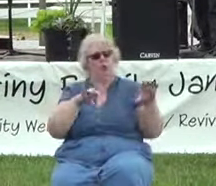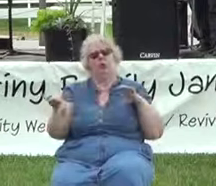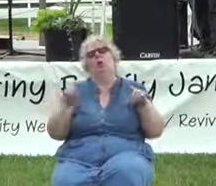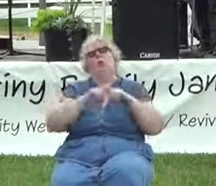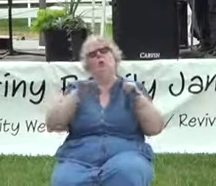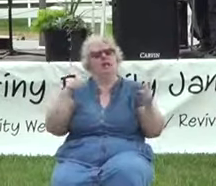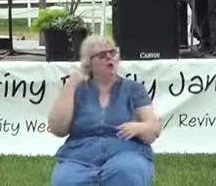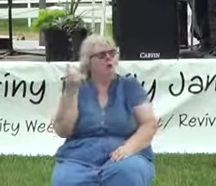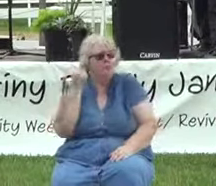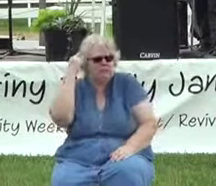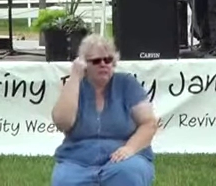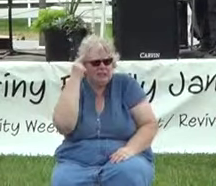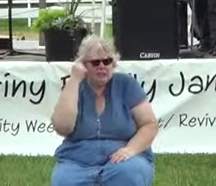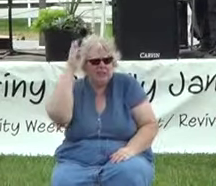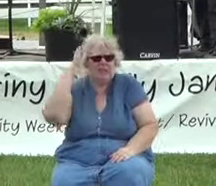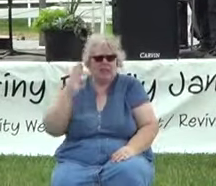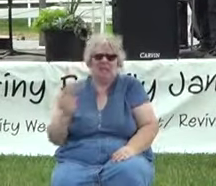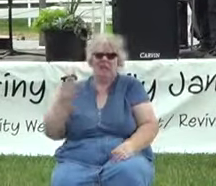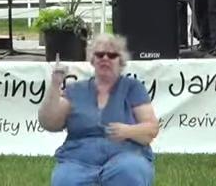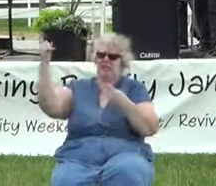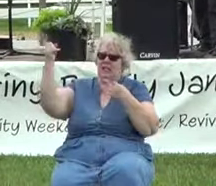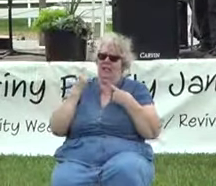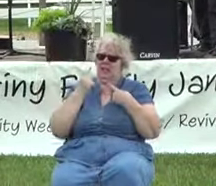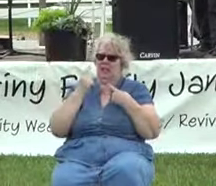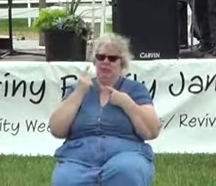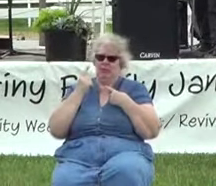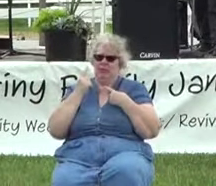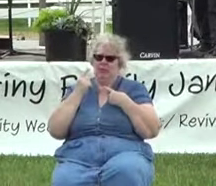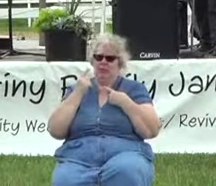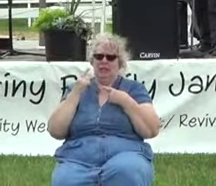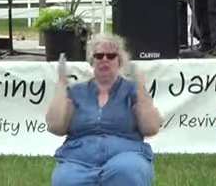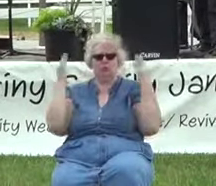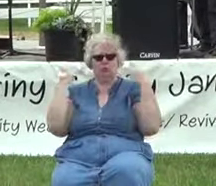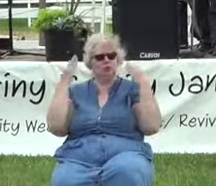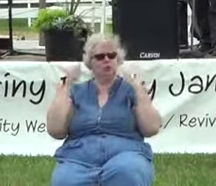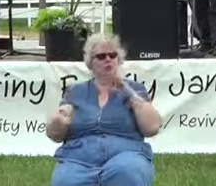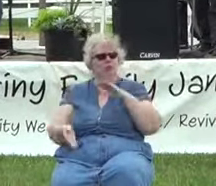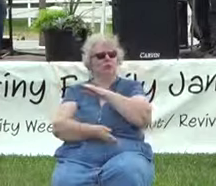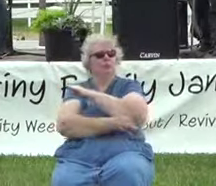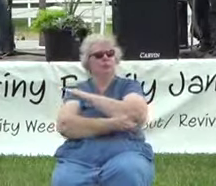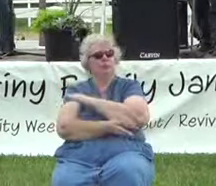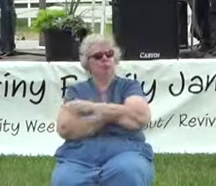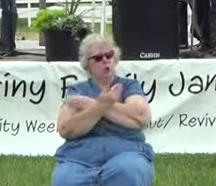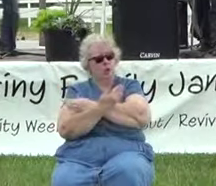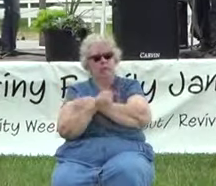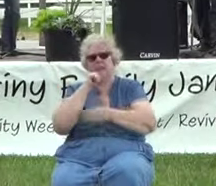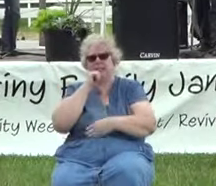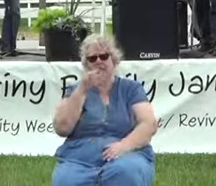about that. That God came in the cool of the morning, not right. The heat of the Amen. Moment. Good God.